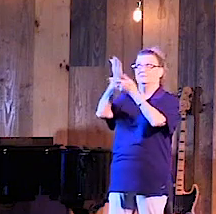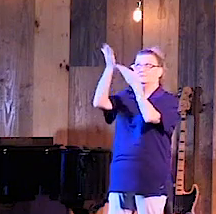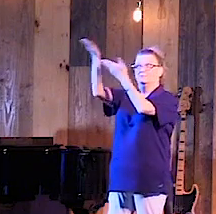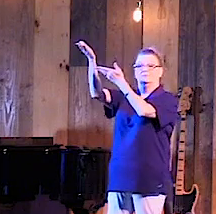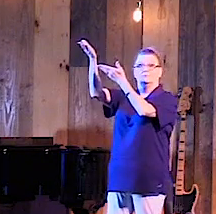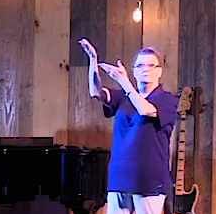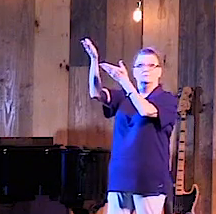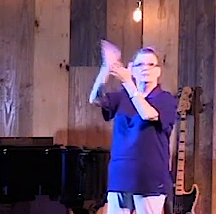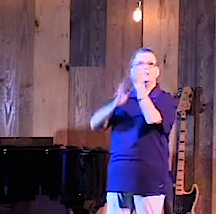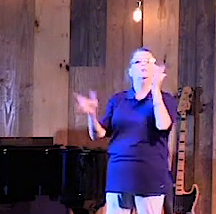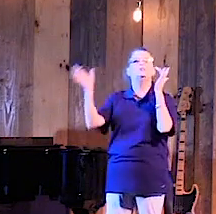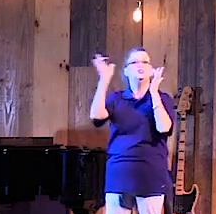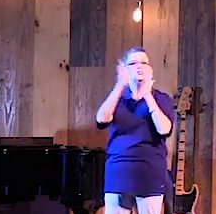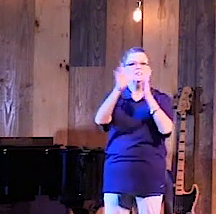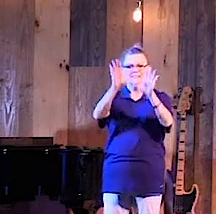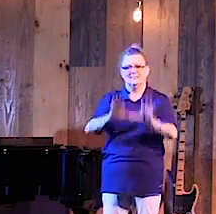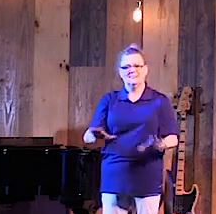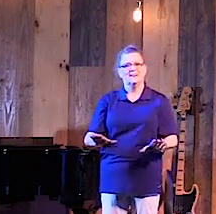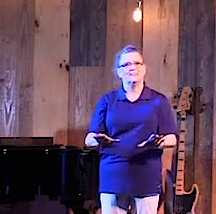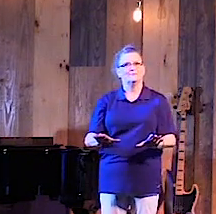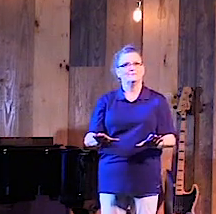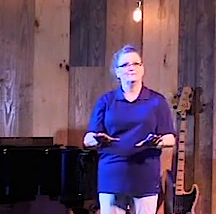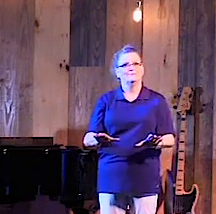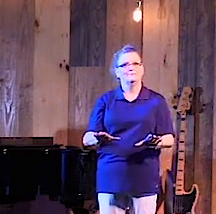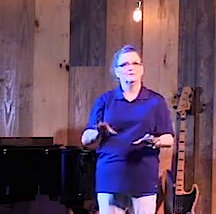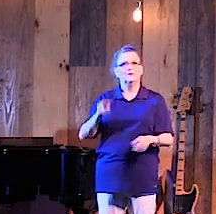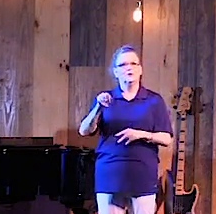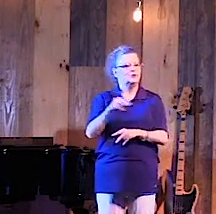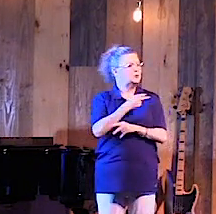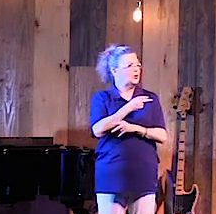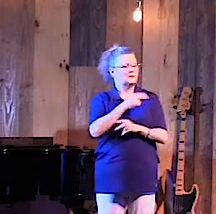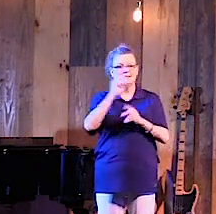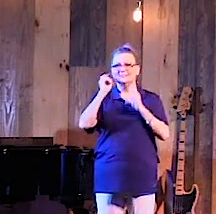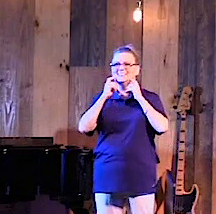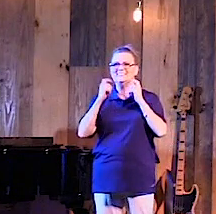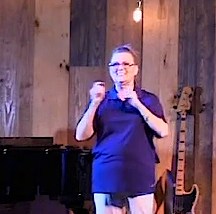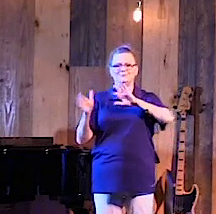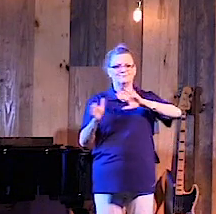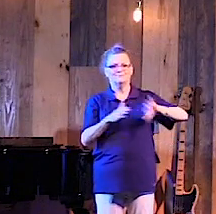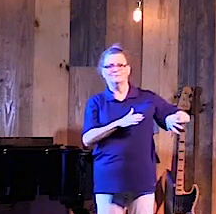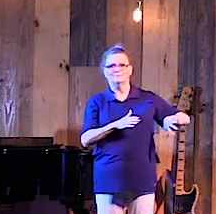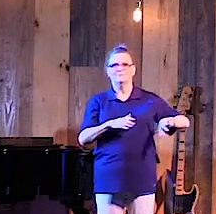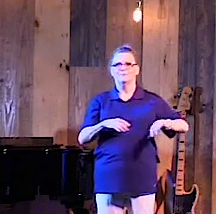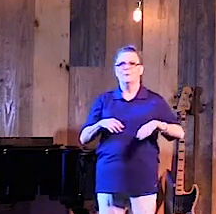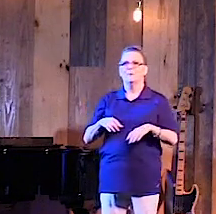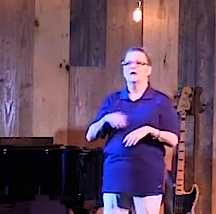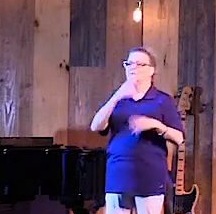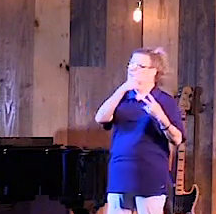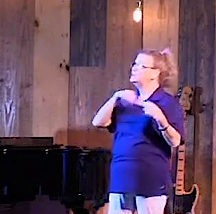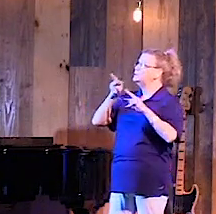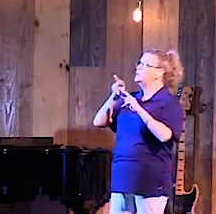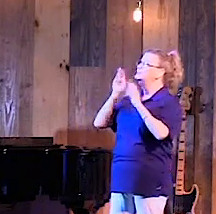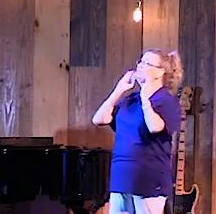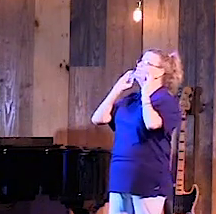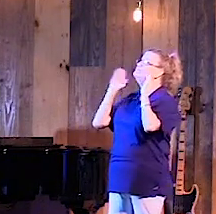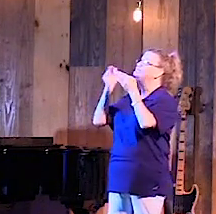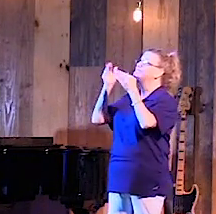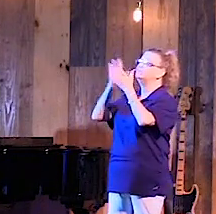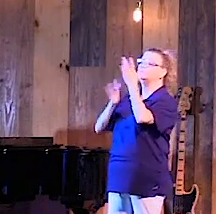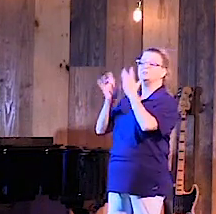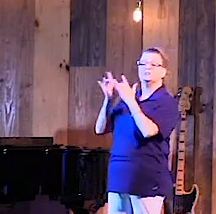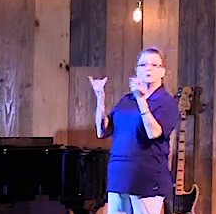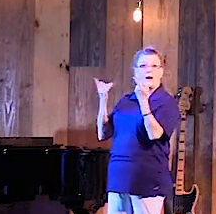Jesus did for you. To turn from your sin, to turn from the lordship of your life, and to turn to Jesus. And what happens when you do